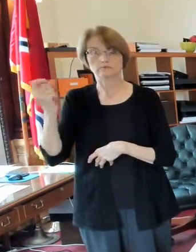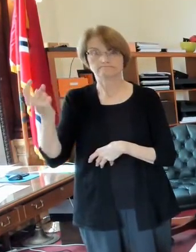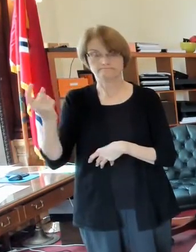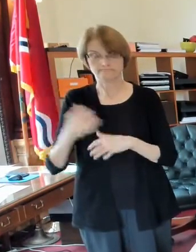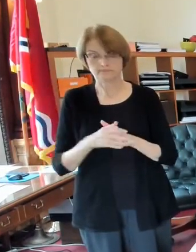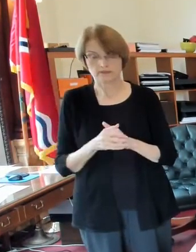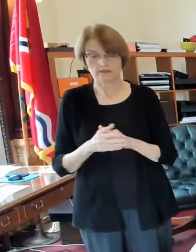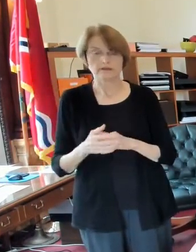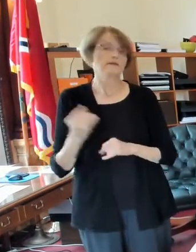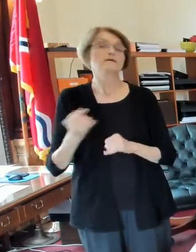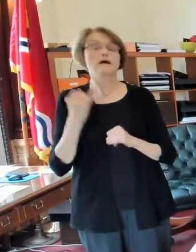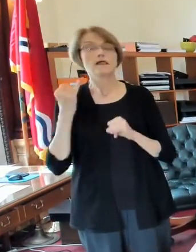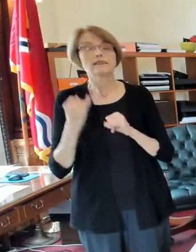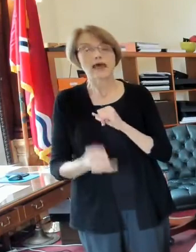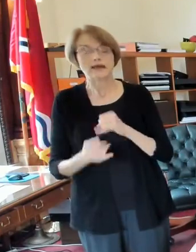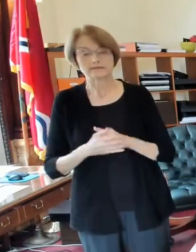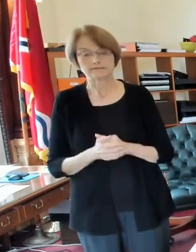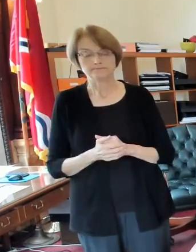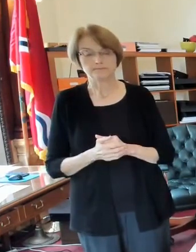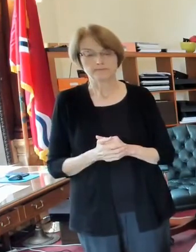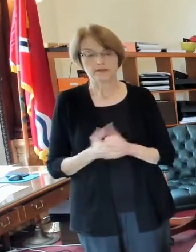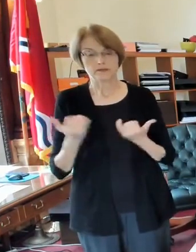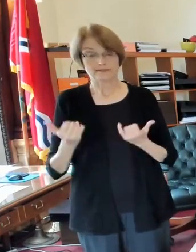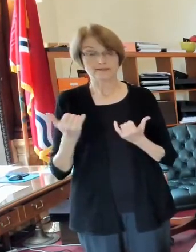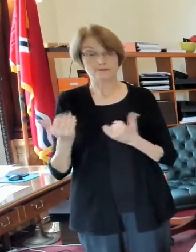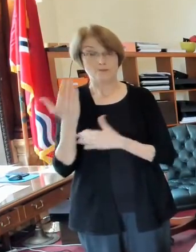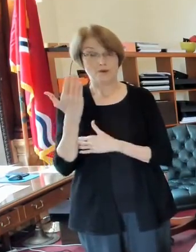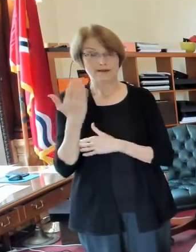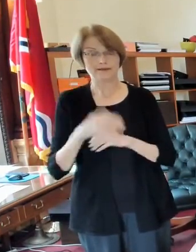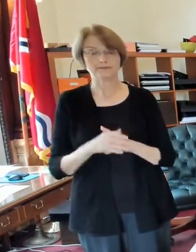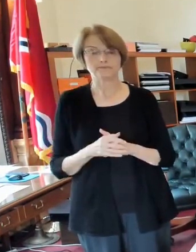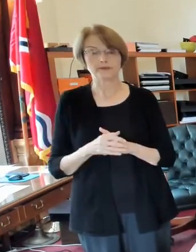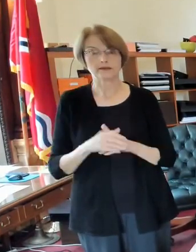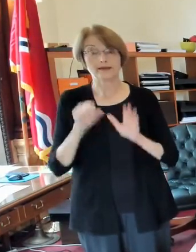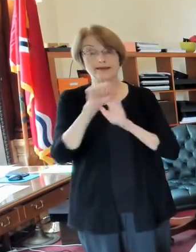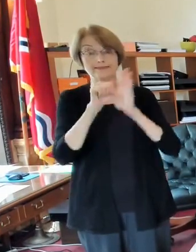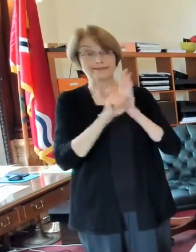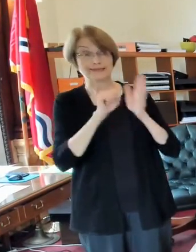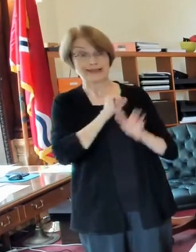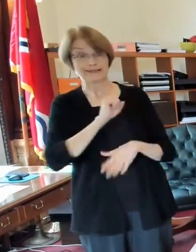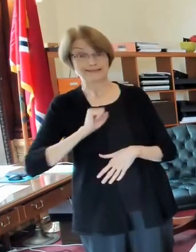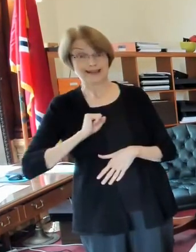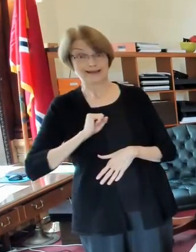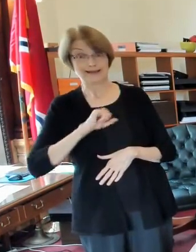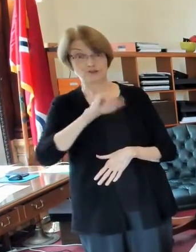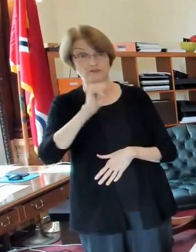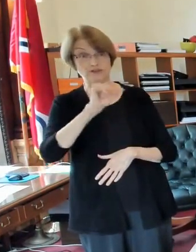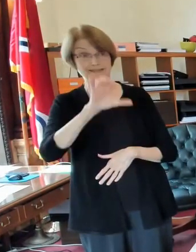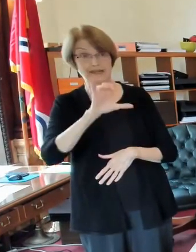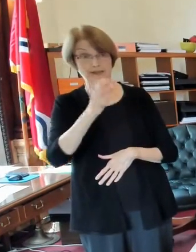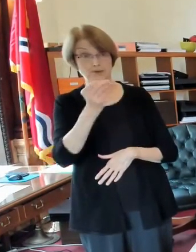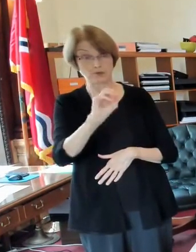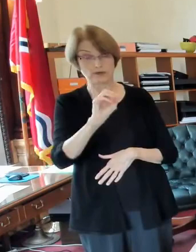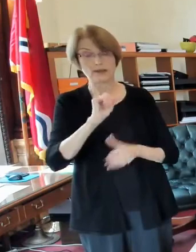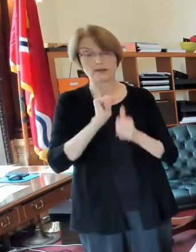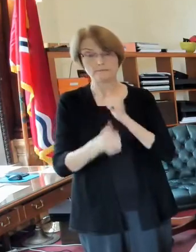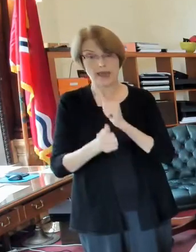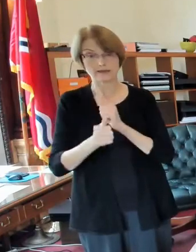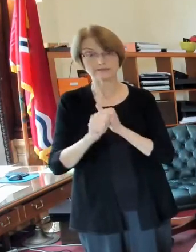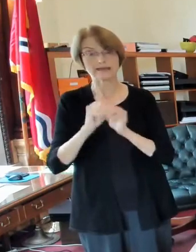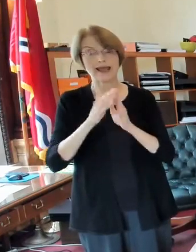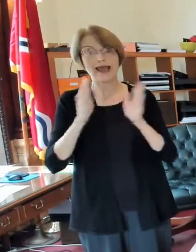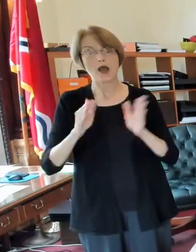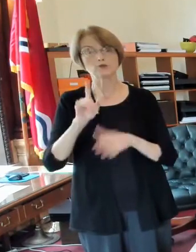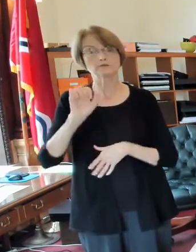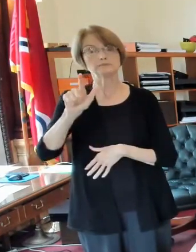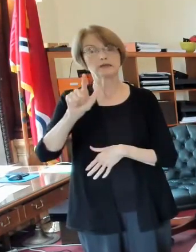Last item. Today, this morning, the state Senate passed House Bill